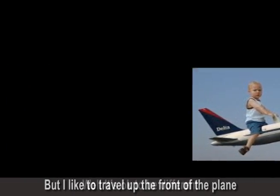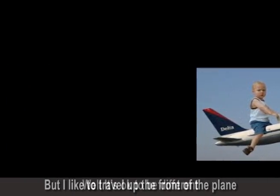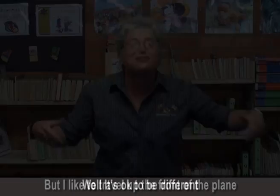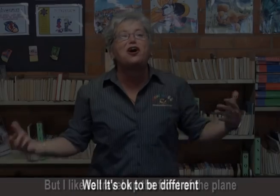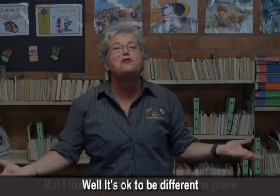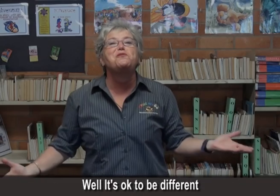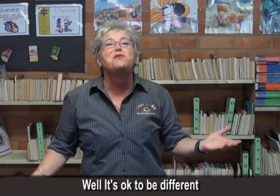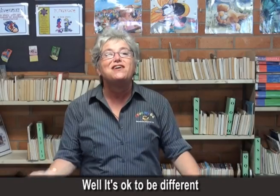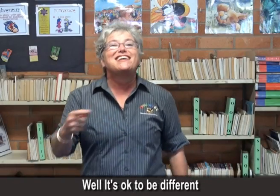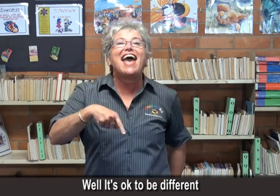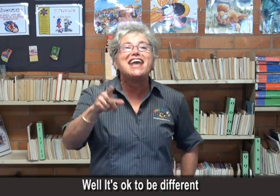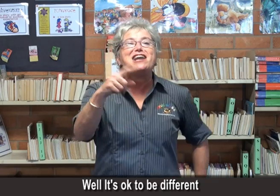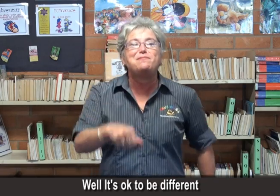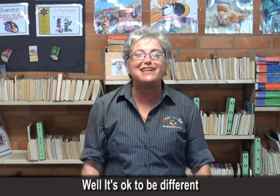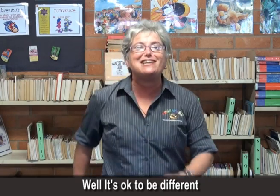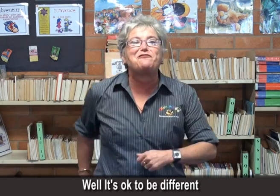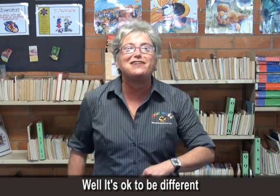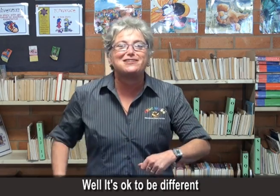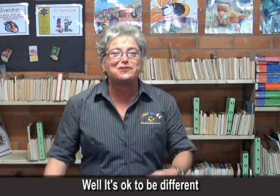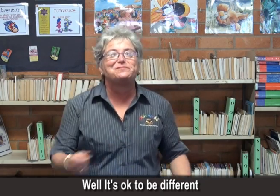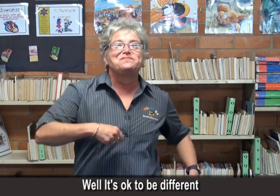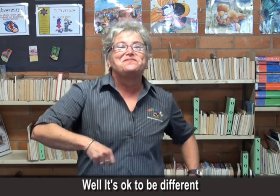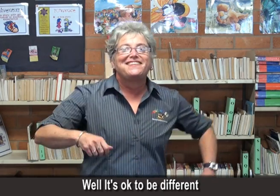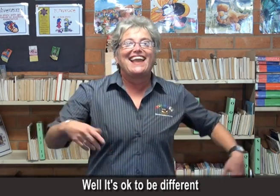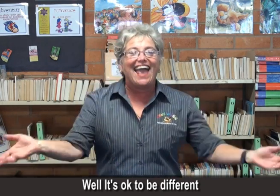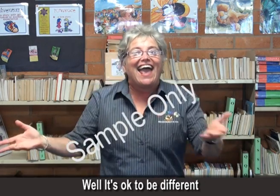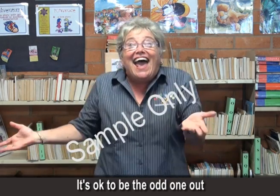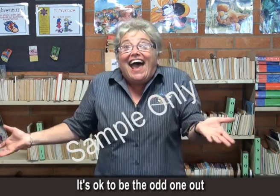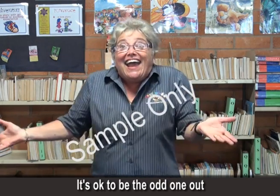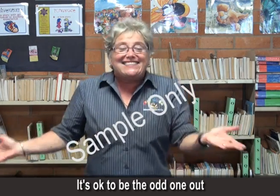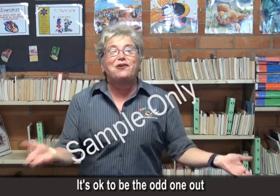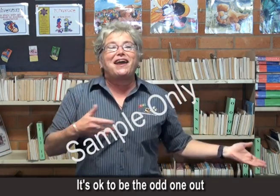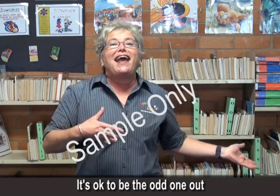Well, it's okay to be different. It's okay.